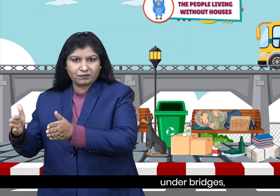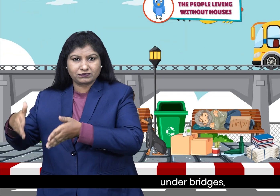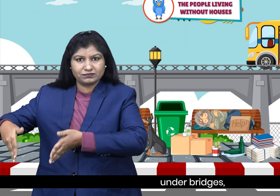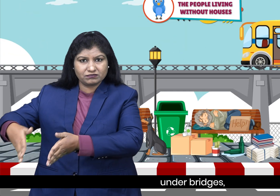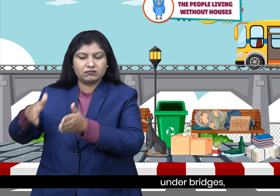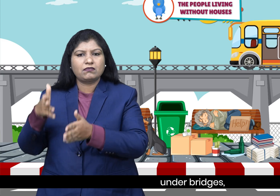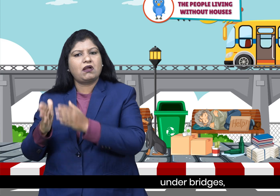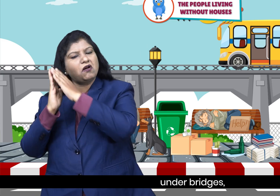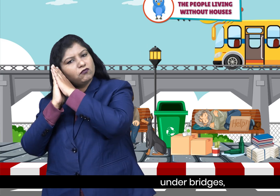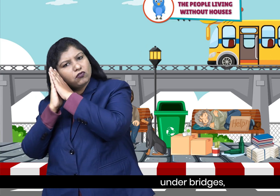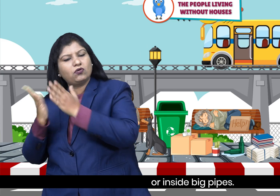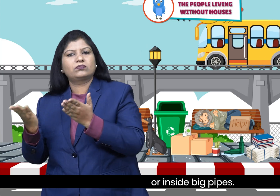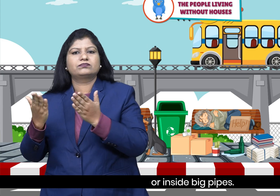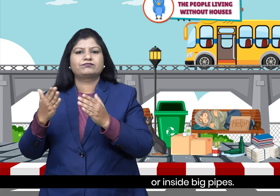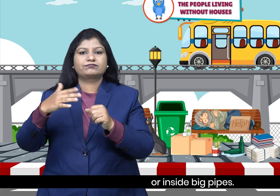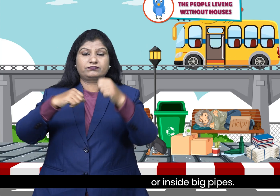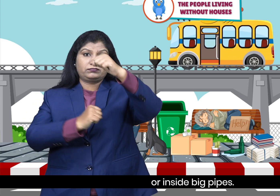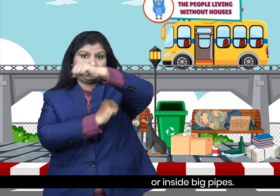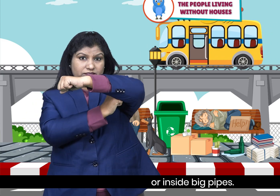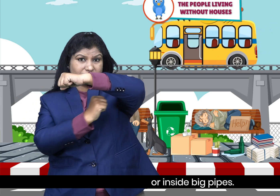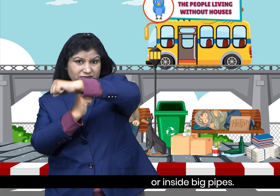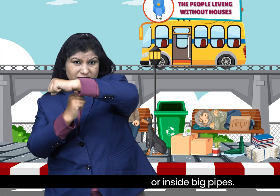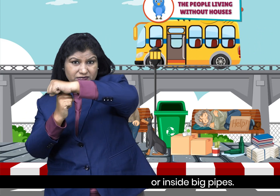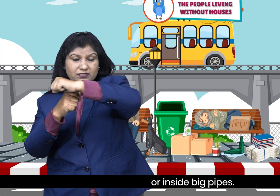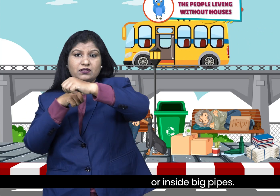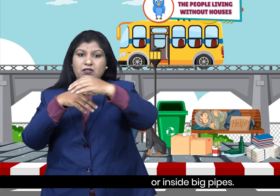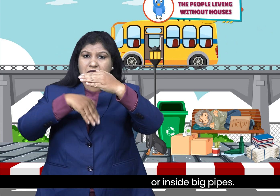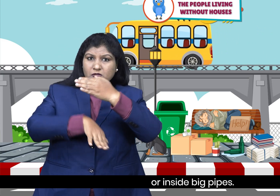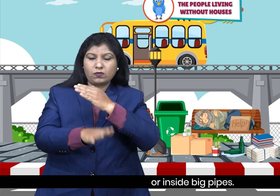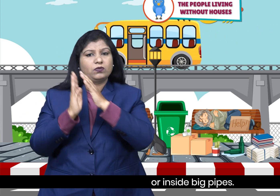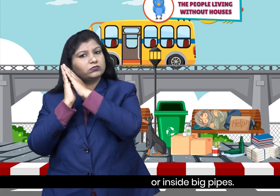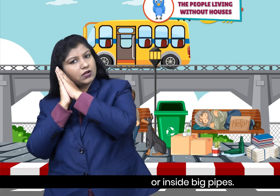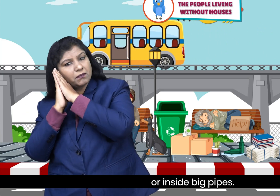under bridges, or inside big pipes.